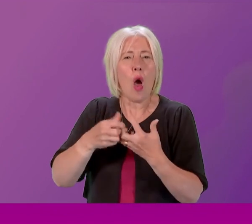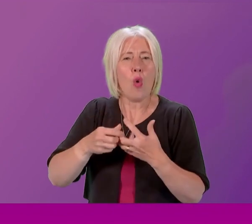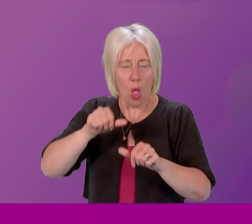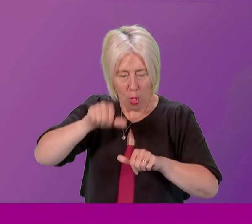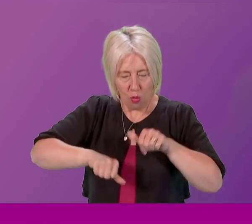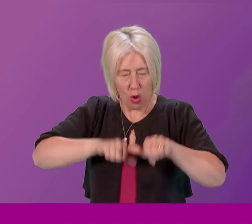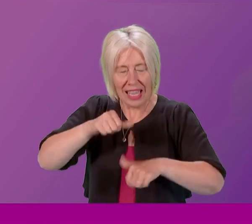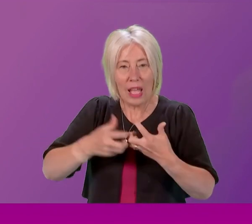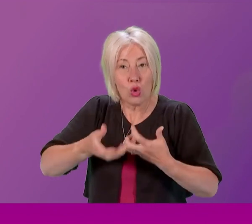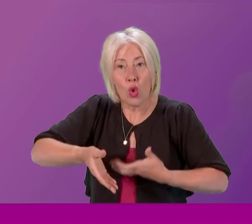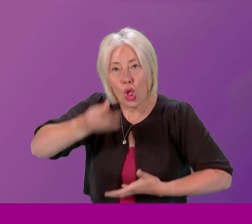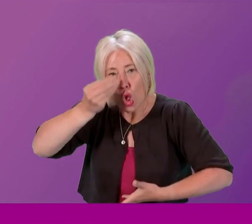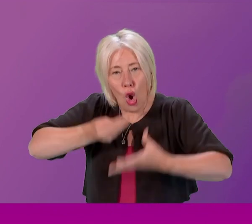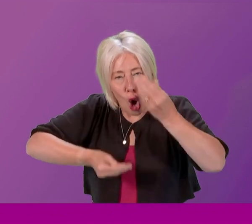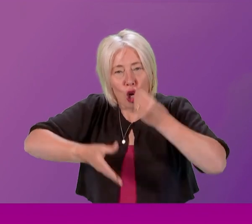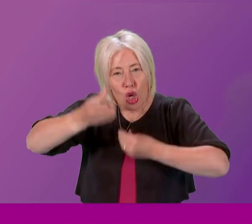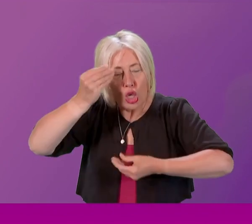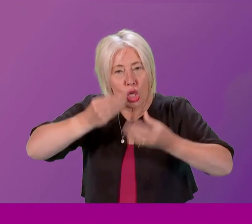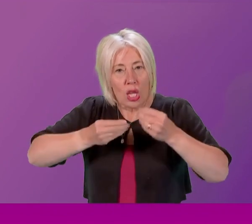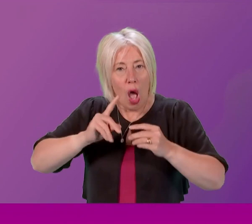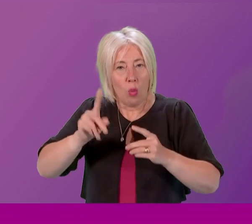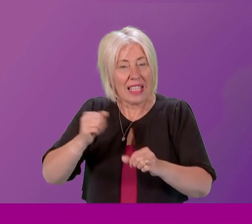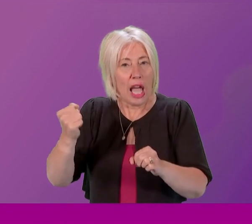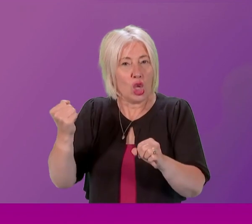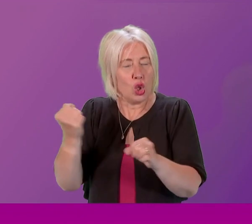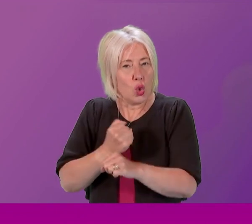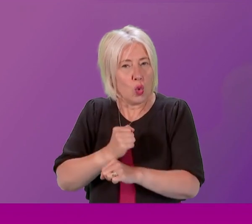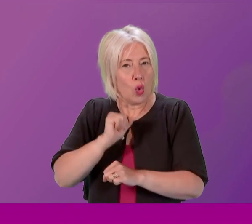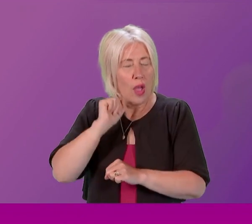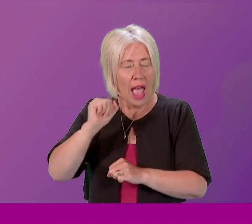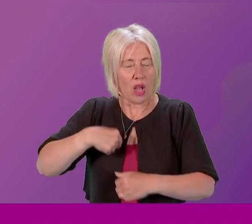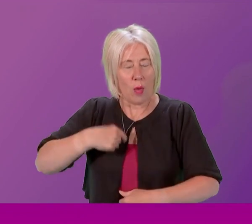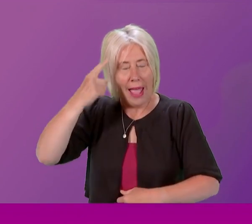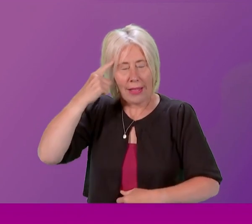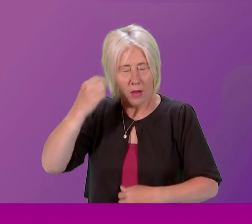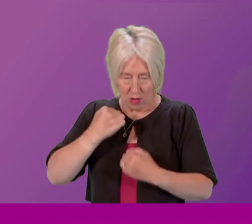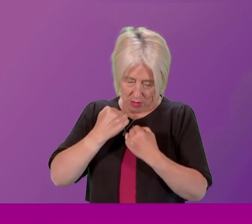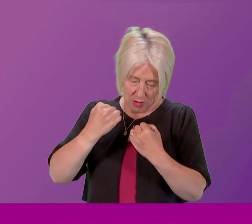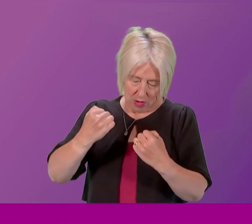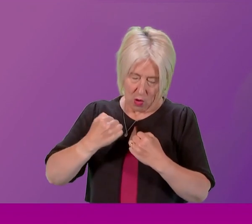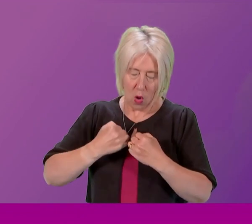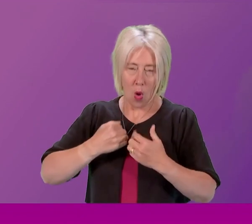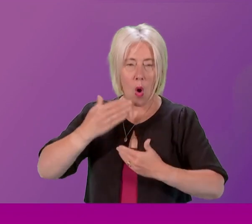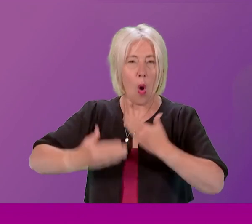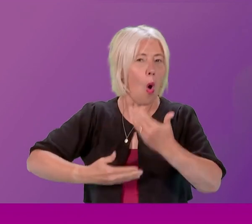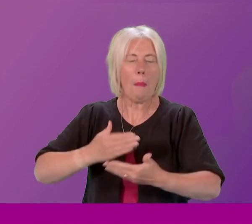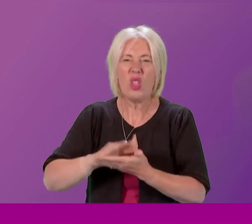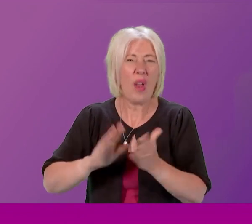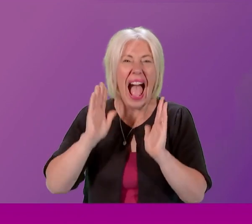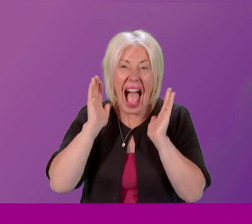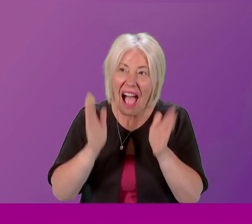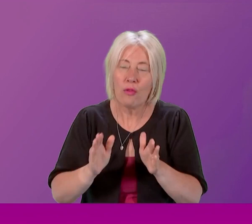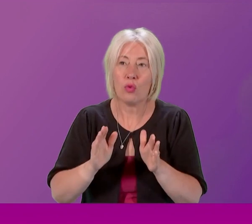musical instrument, and what does that do, you know, in our particular journey? So it doesn't always have to end up on a